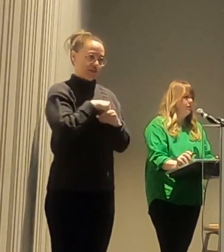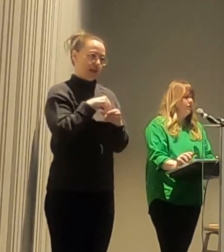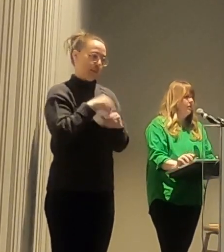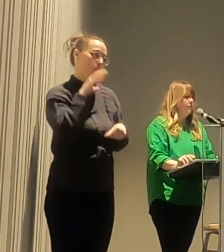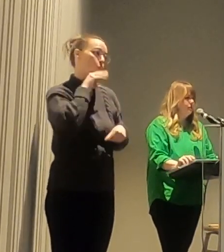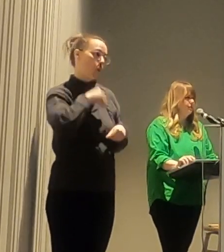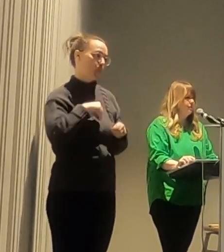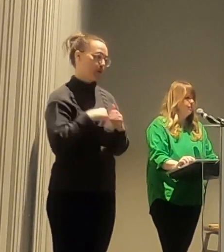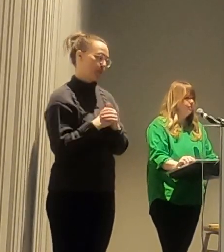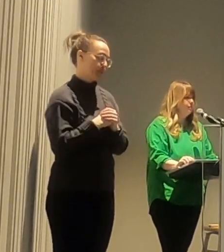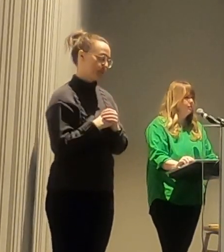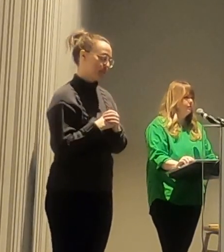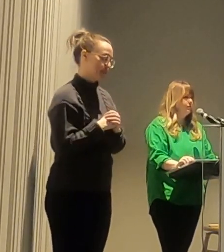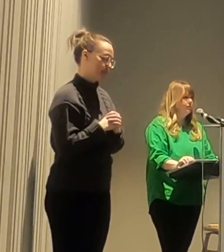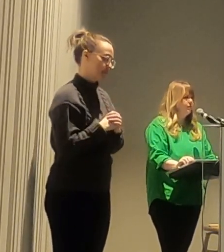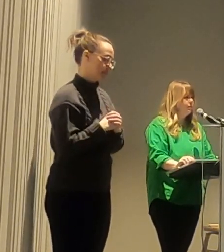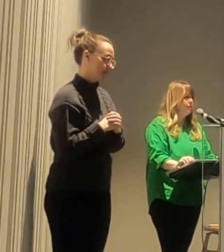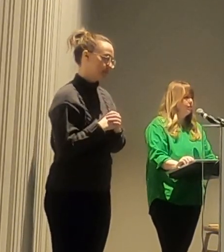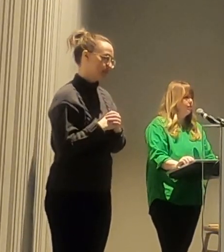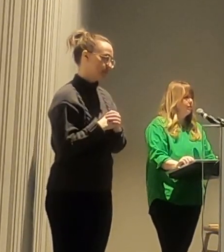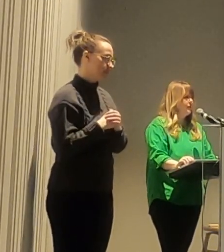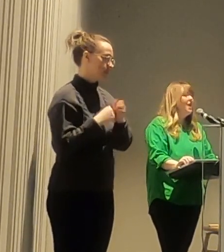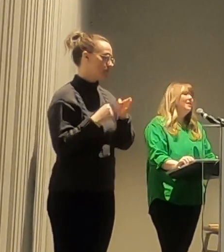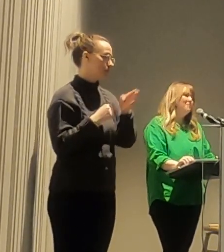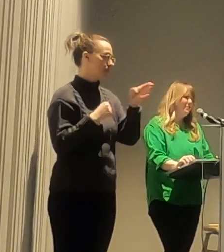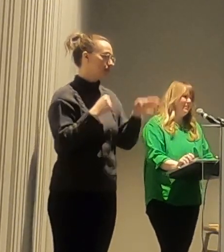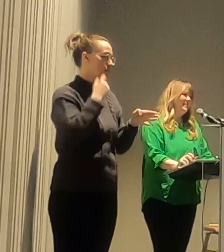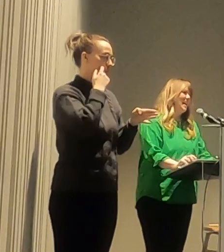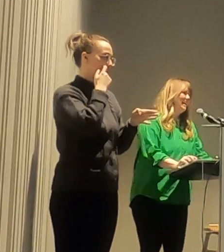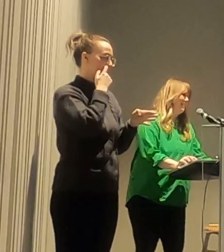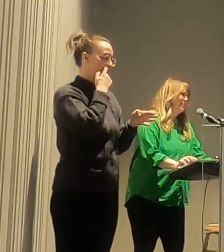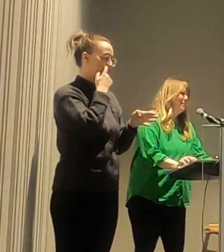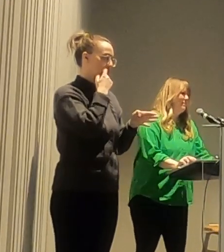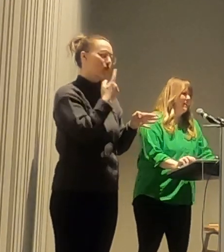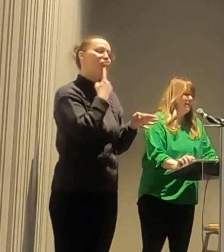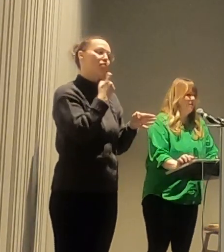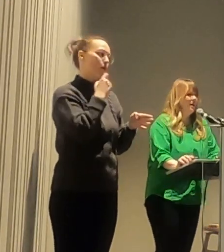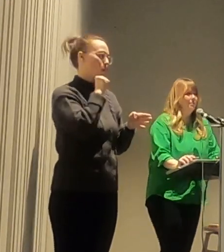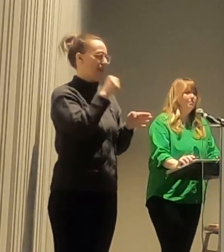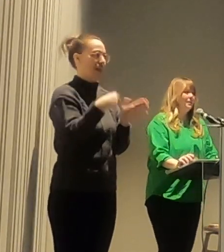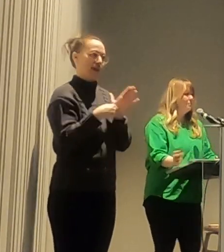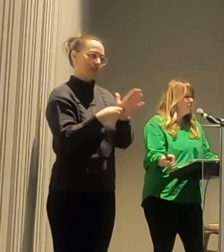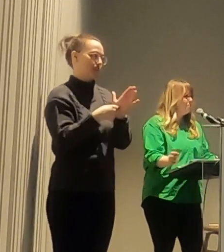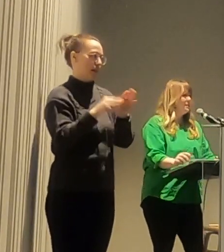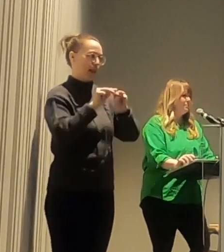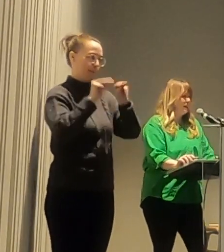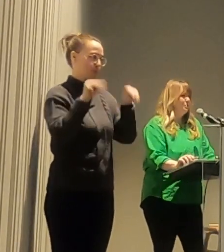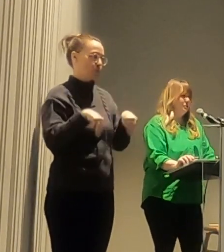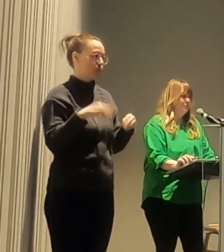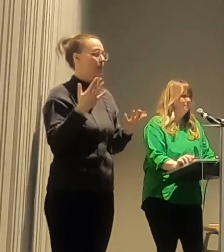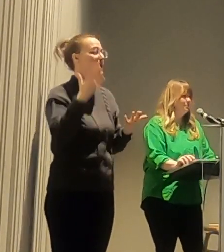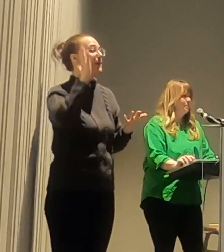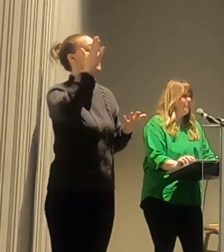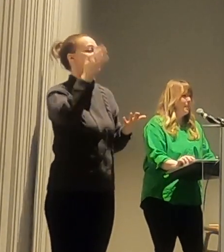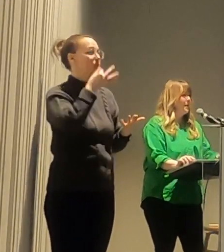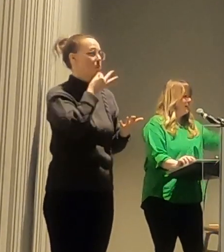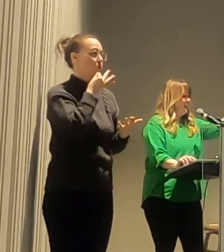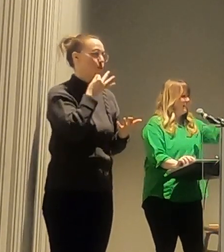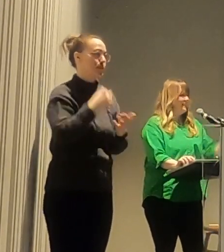warmer. Is the red one on display? The red one is not on display right now, but could be sometime